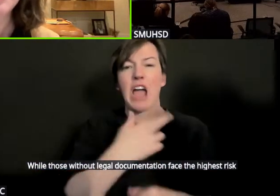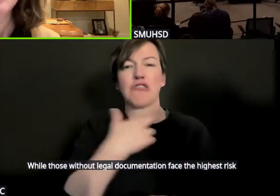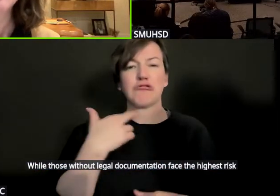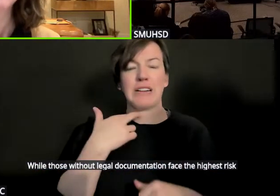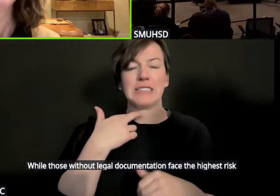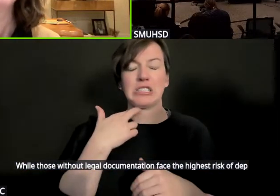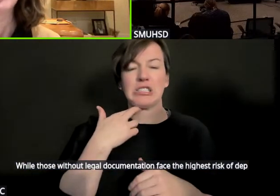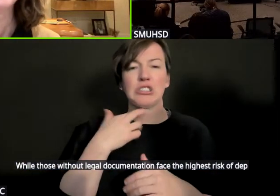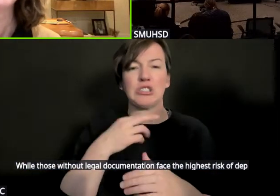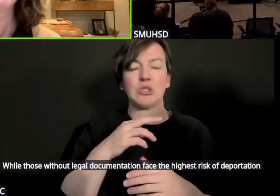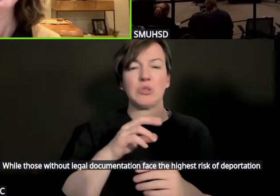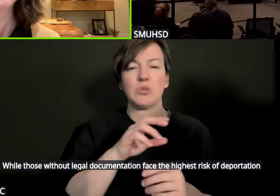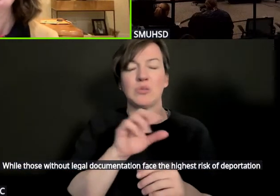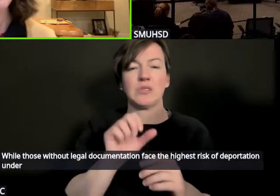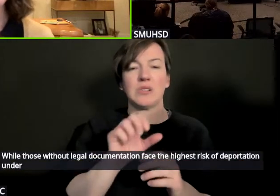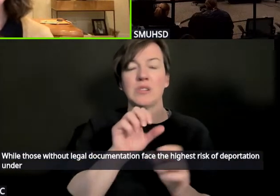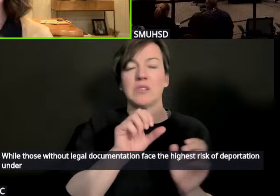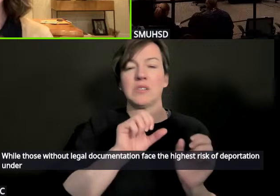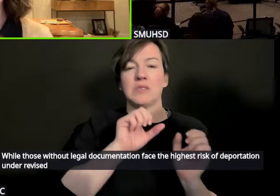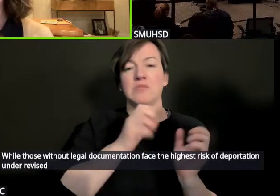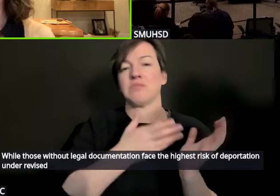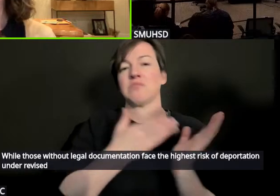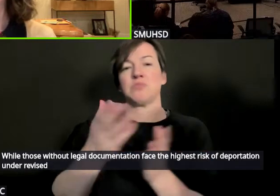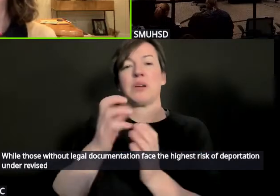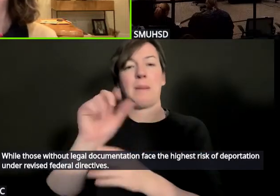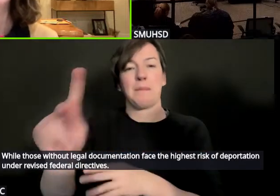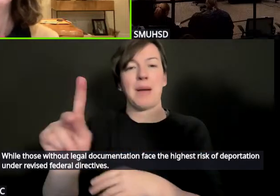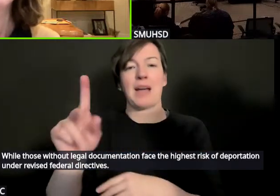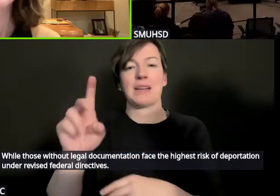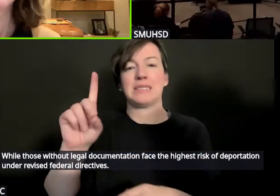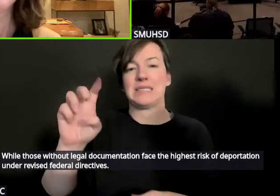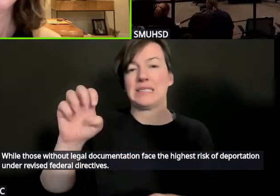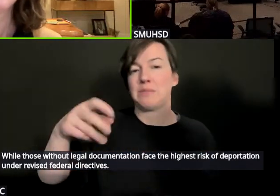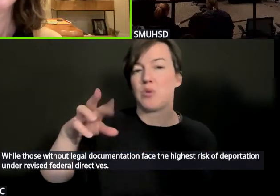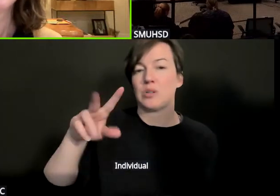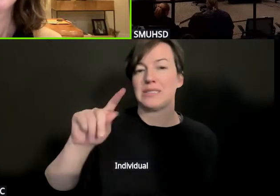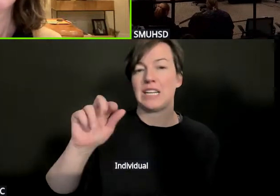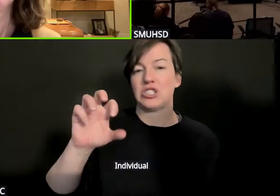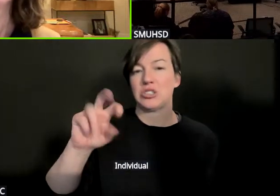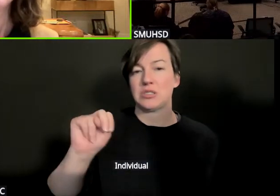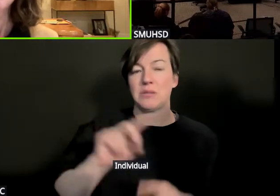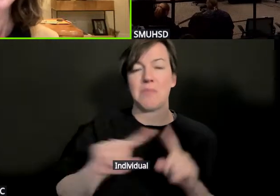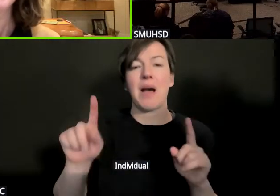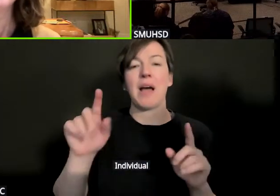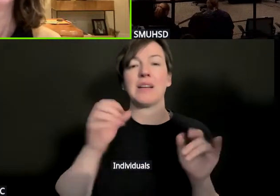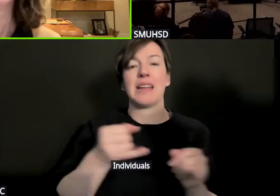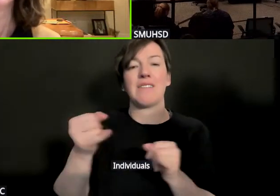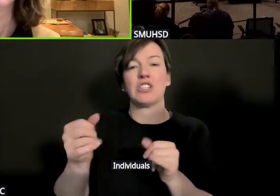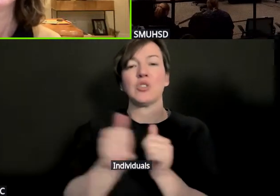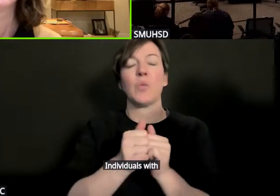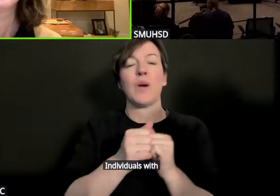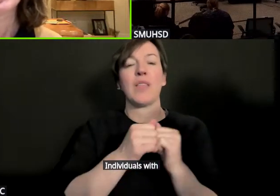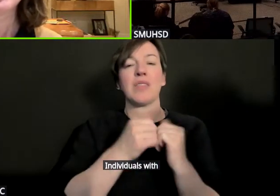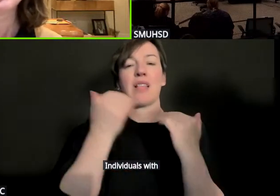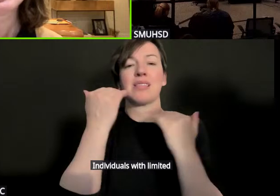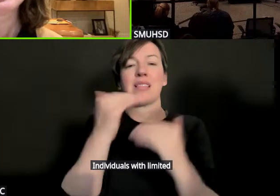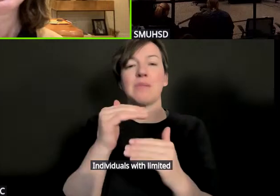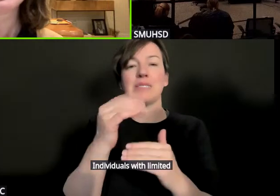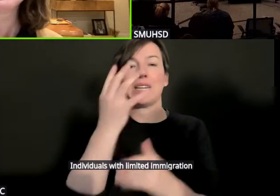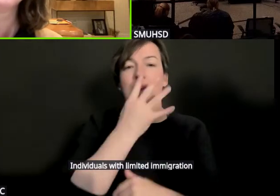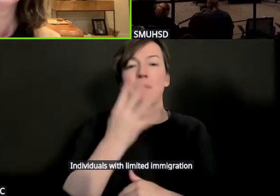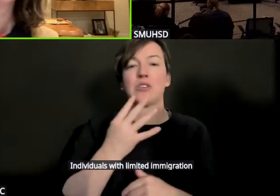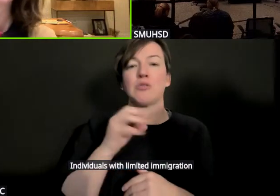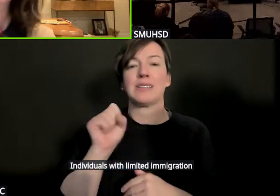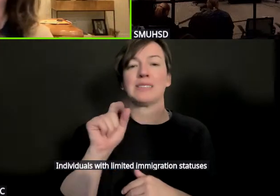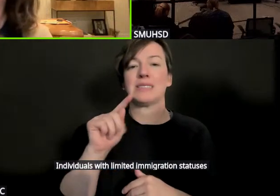deportation under revised federal directives, individuals with limited immigration statuses,